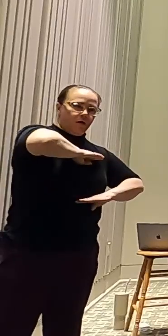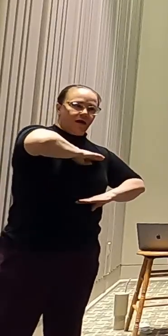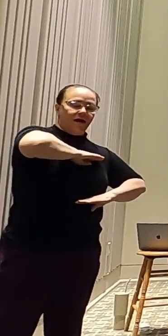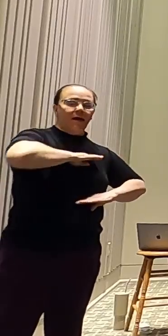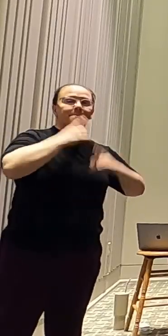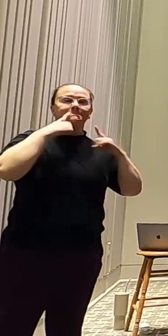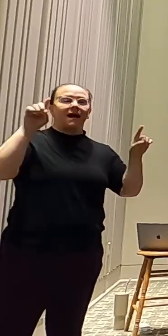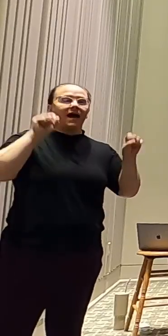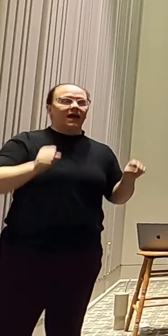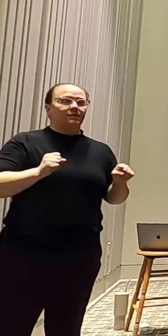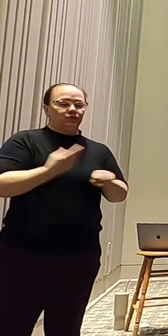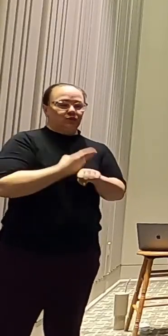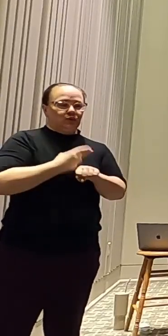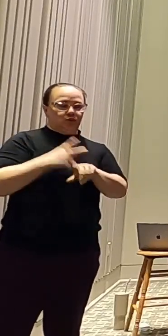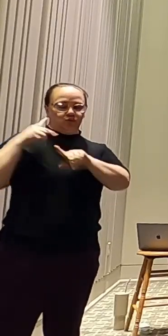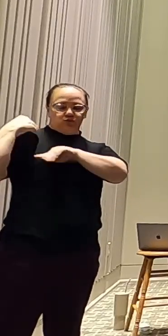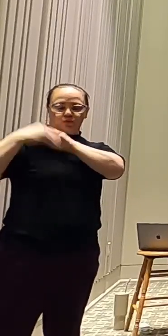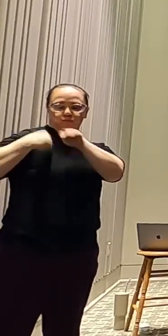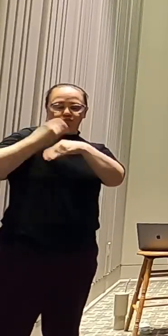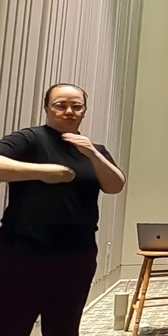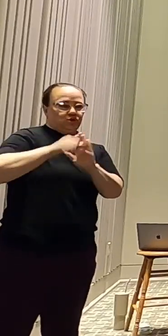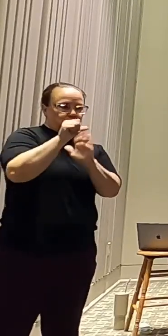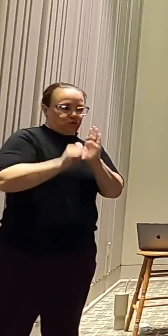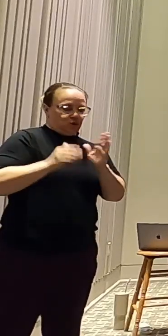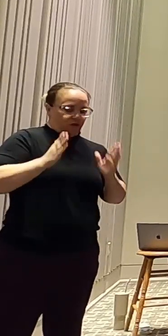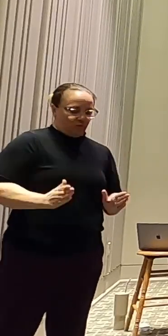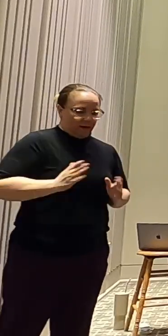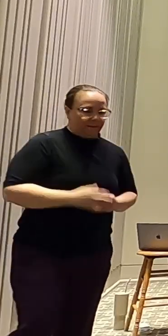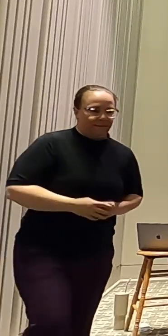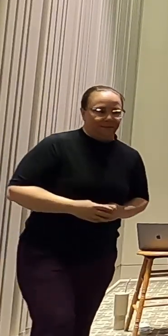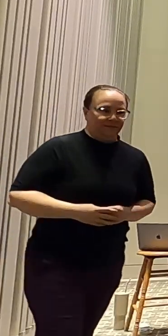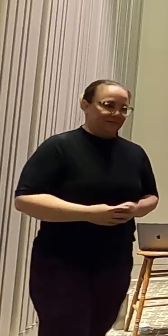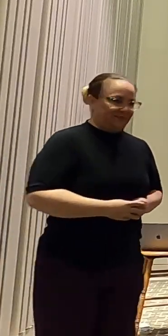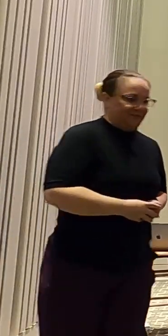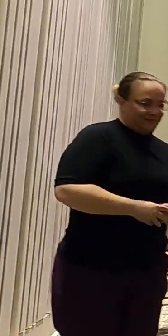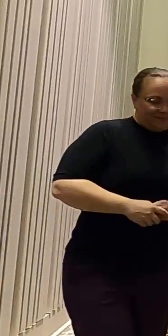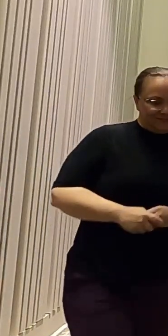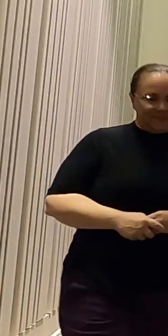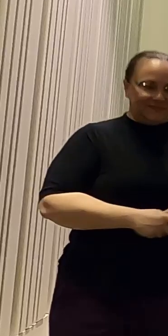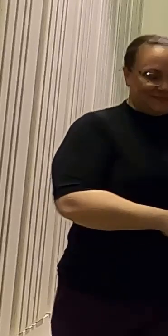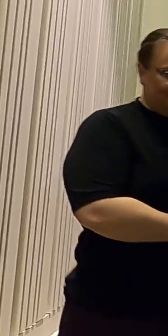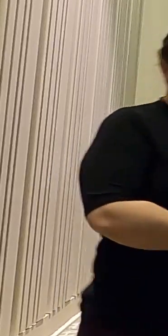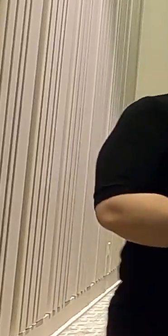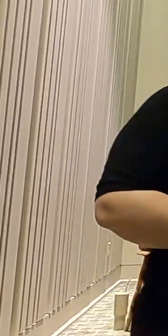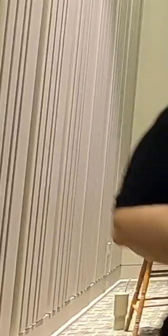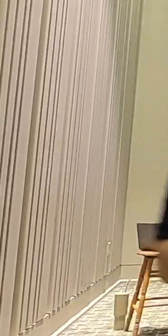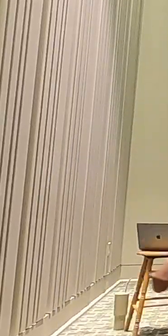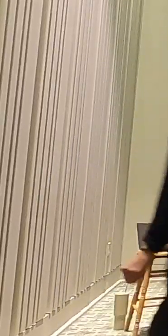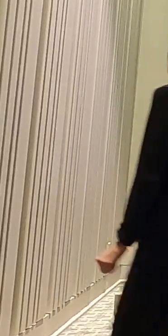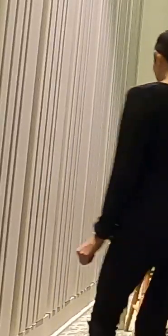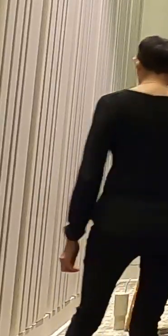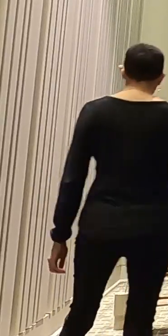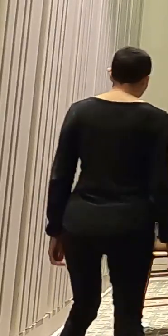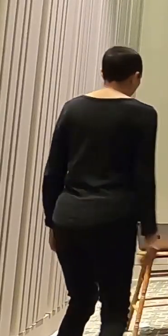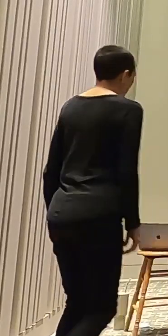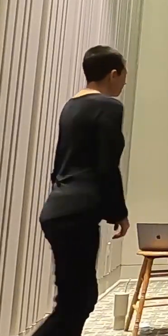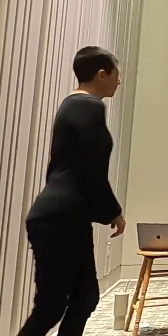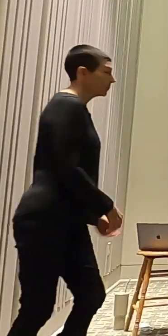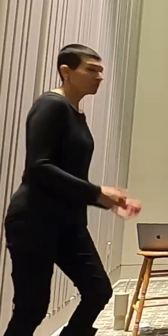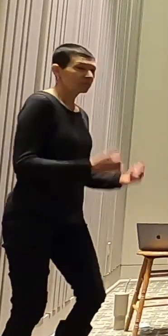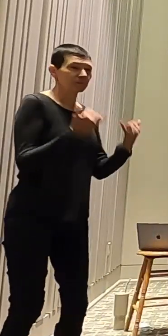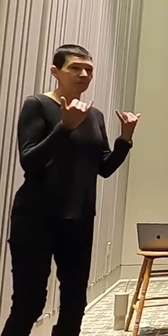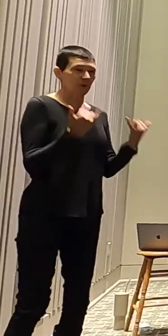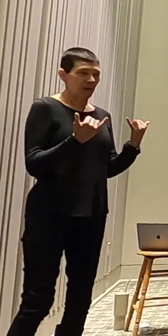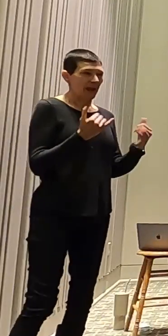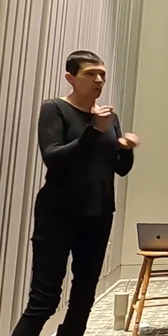carving in the traditional way, with predominantly traditional subjects. Stan today works from his studio in